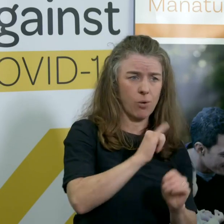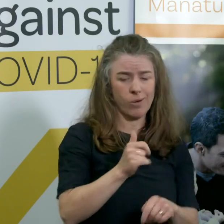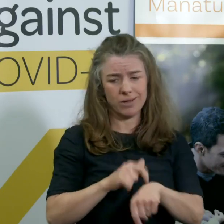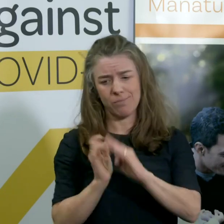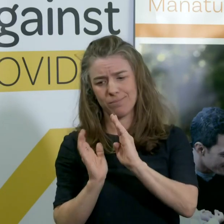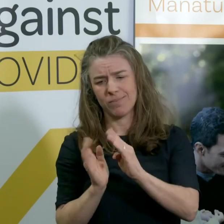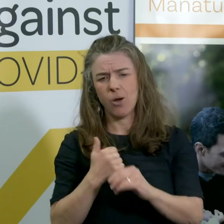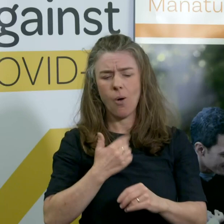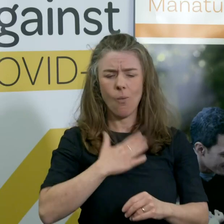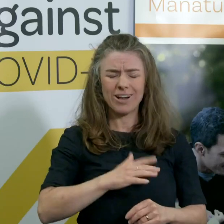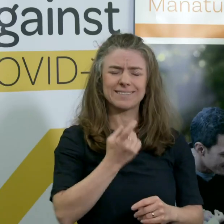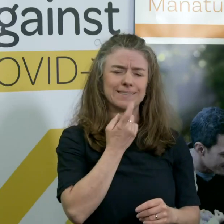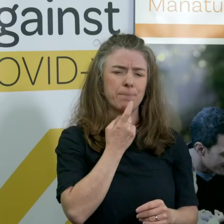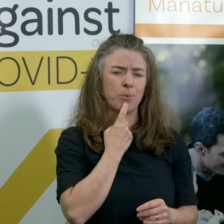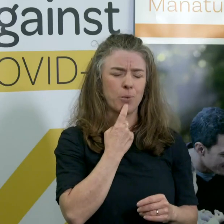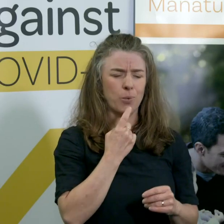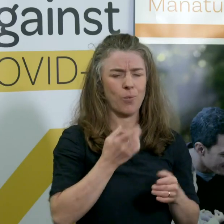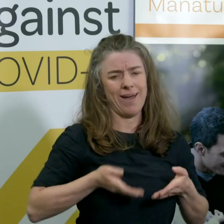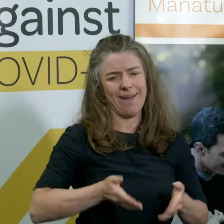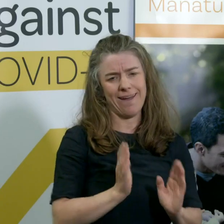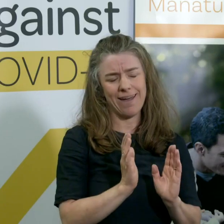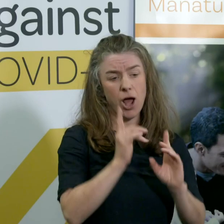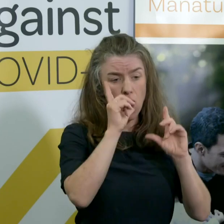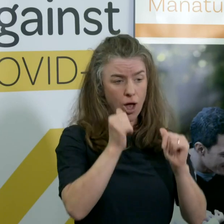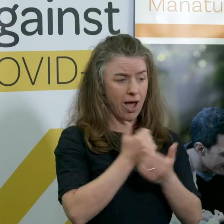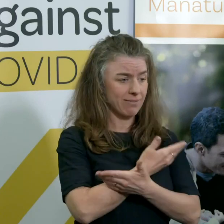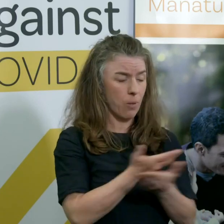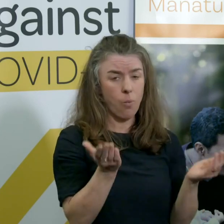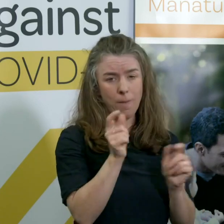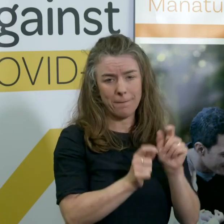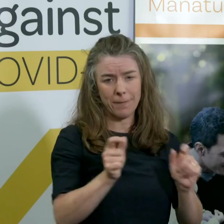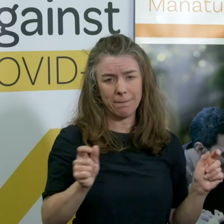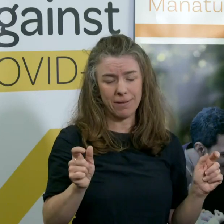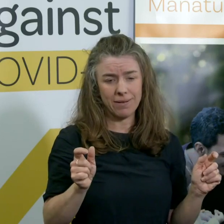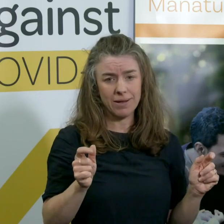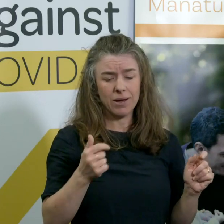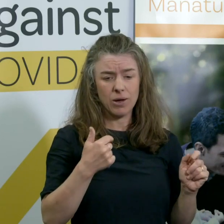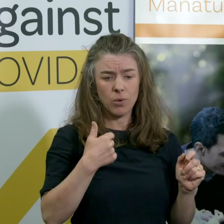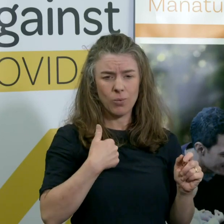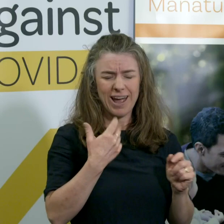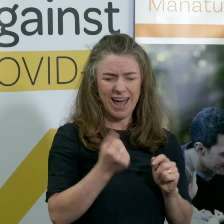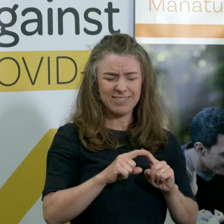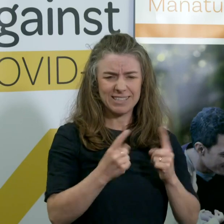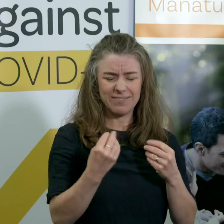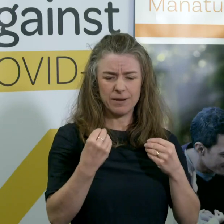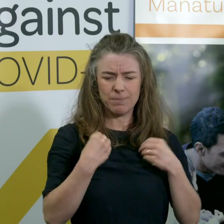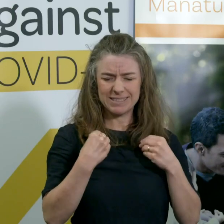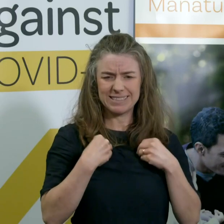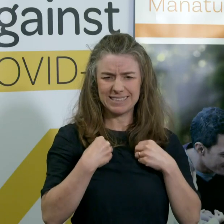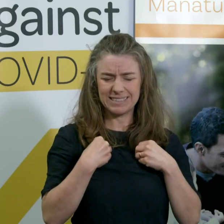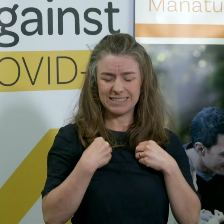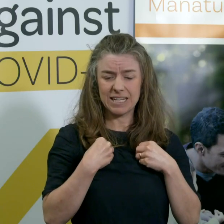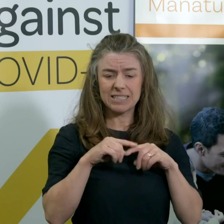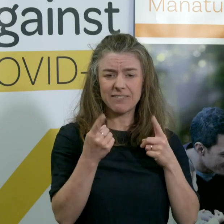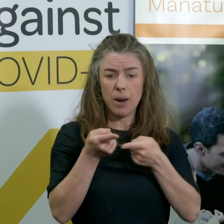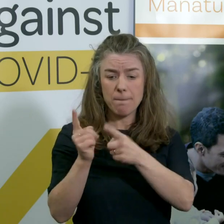keep our business as simple as possible and look after our customers. Because we're a cooperative, we've got individual owner-operators who know